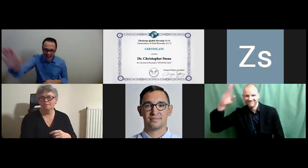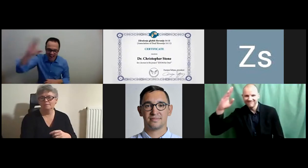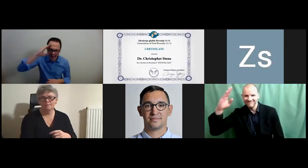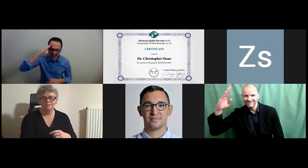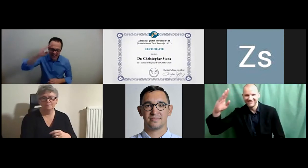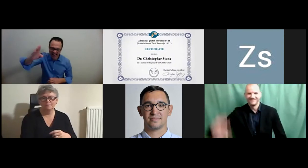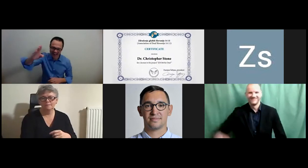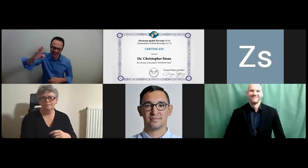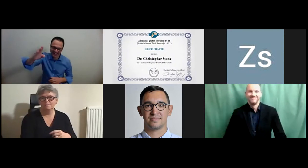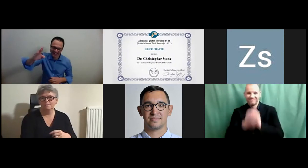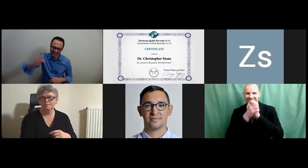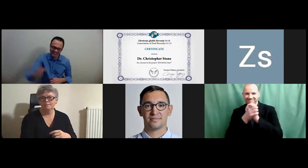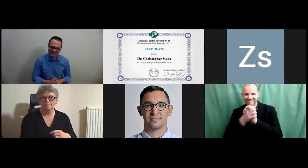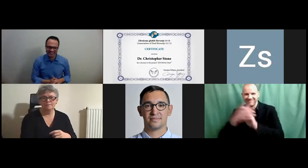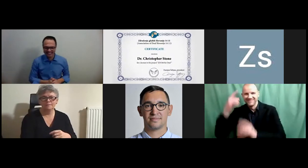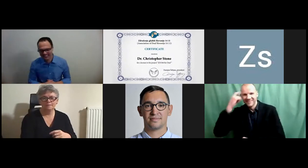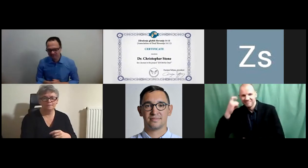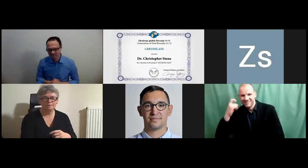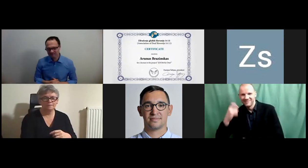Mexico.